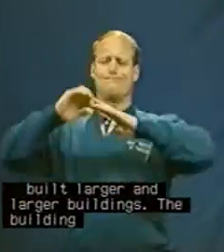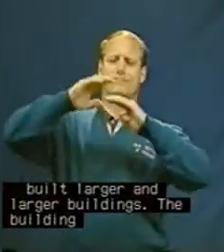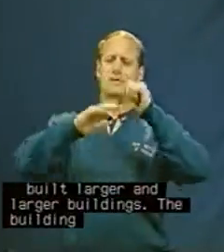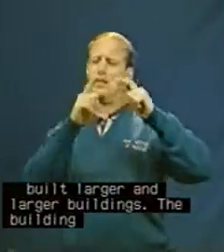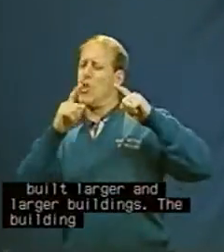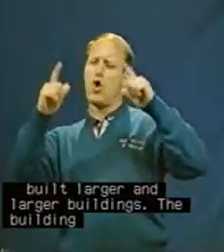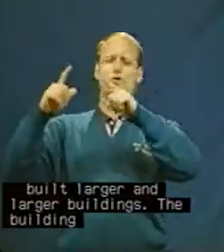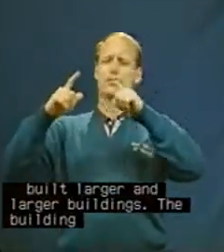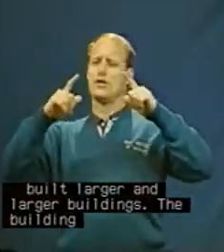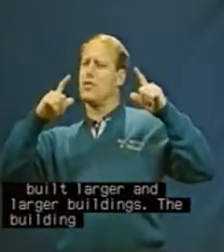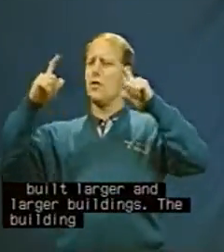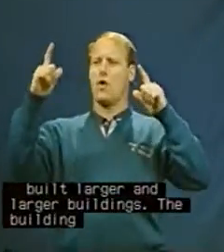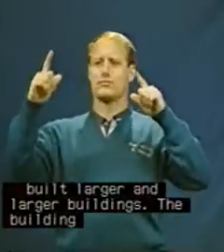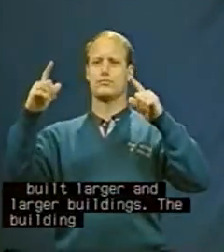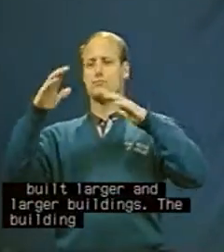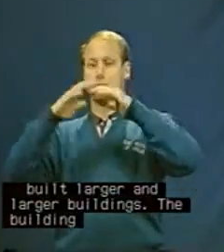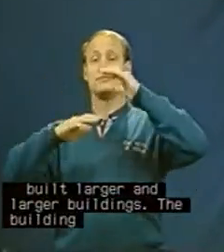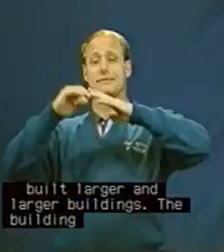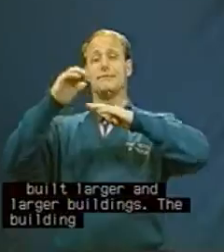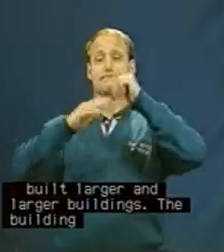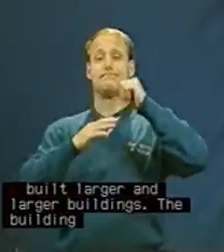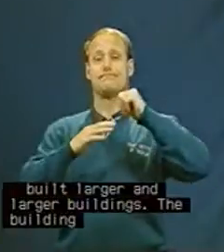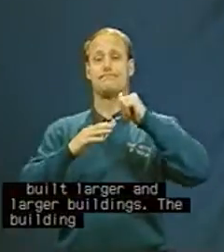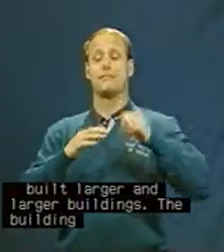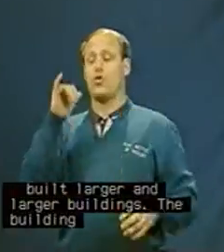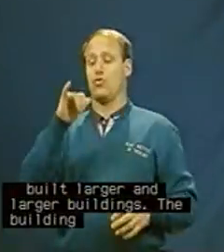built larger and larger buildings. The building